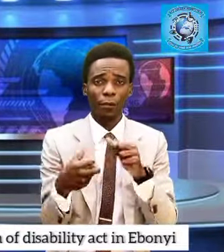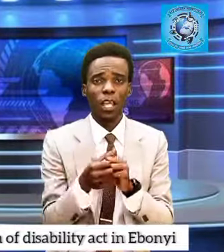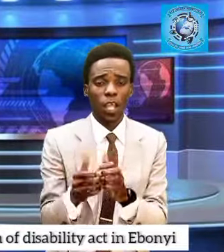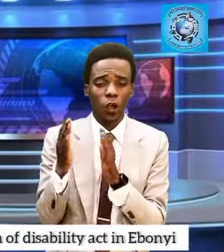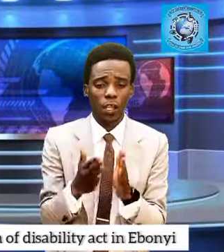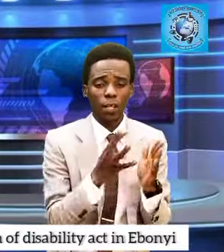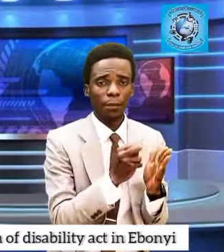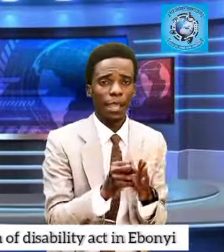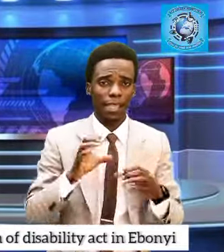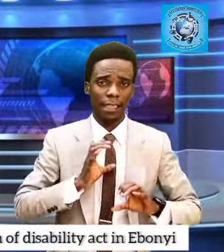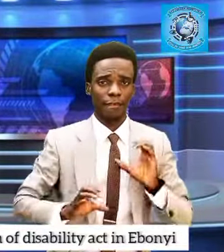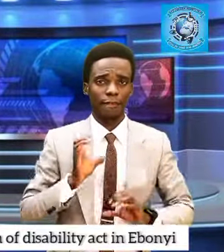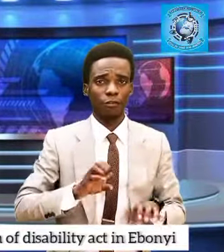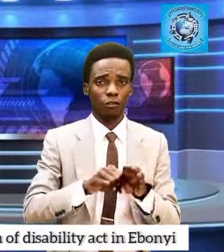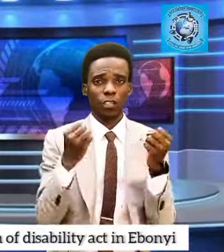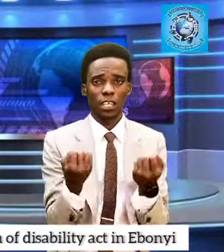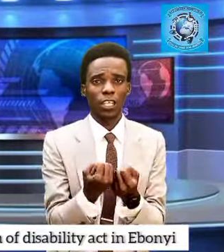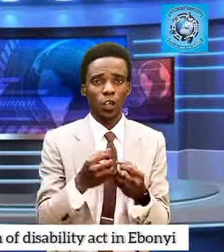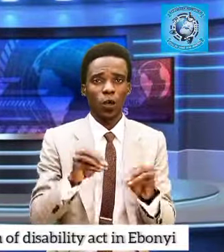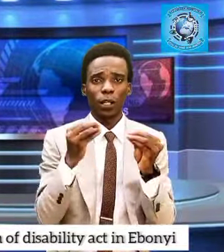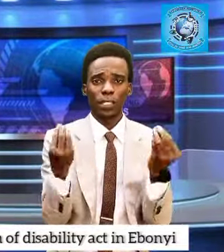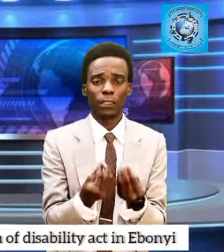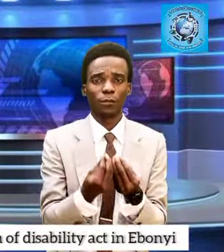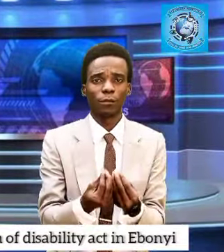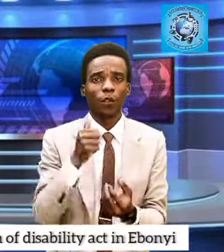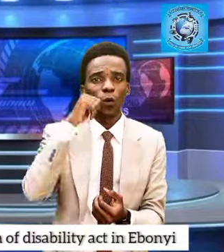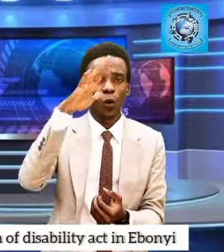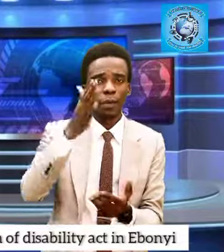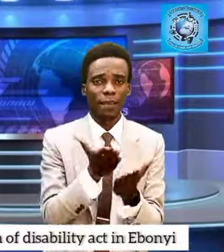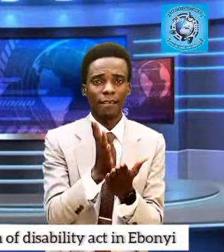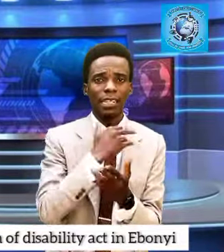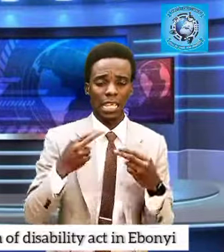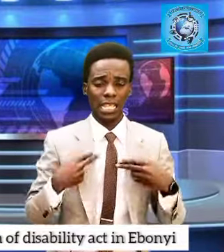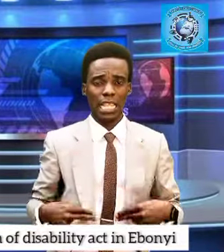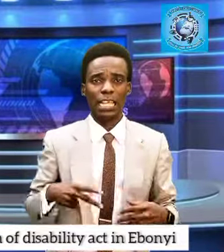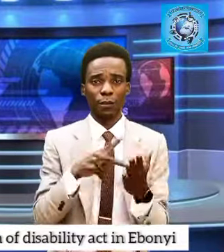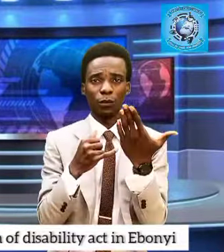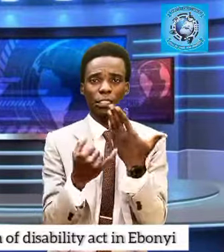by civil society organization, Women Rights and Health Project